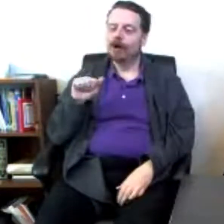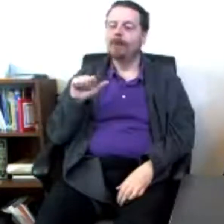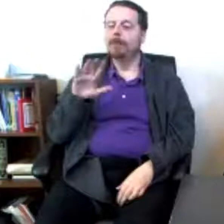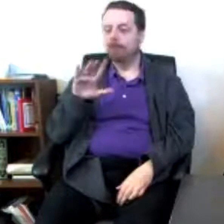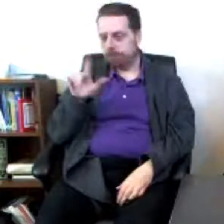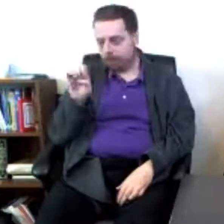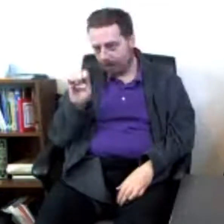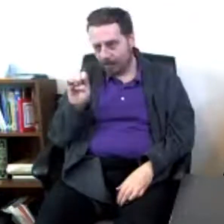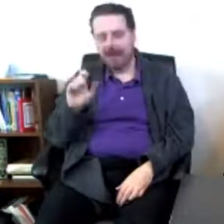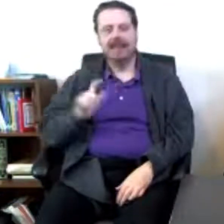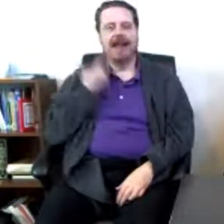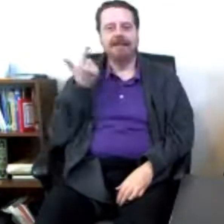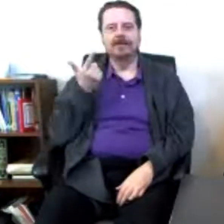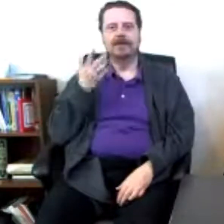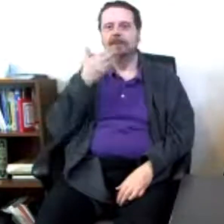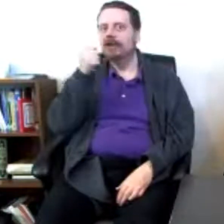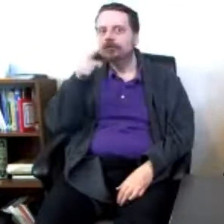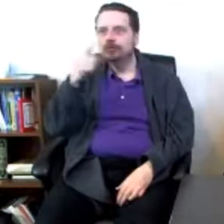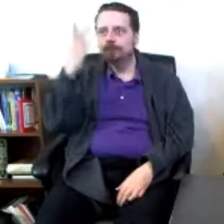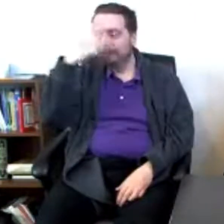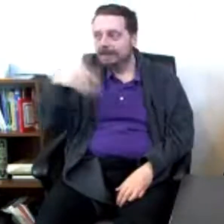Because what you're missing, you may never have.